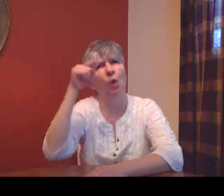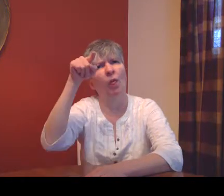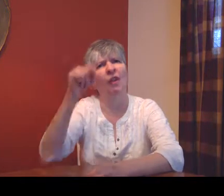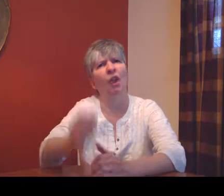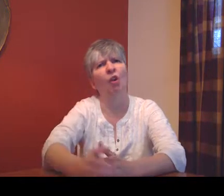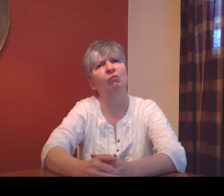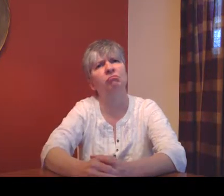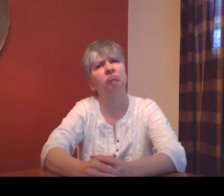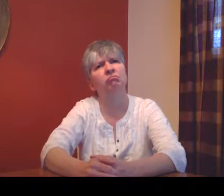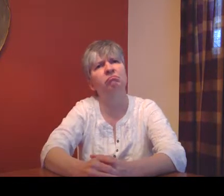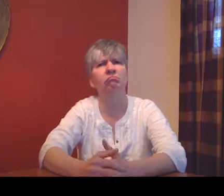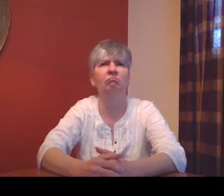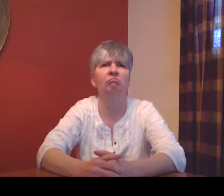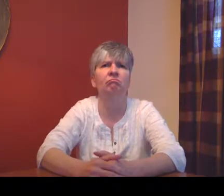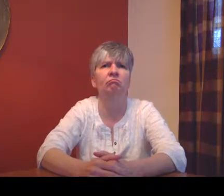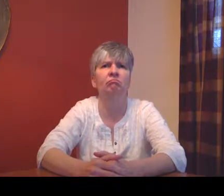and I wondered, is food there?